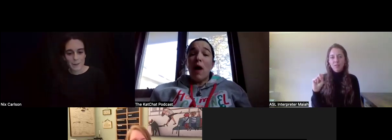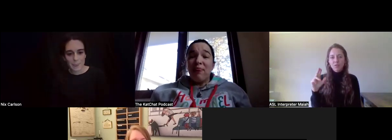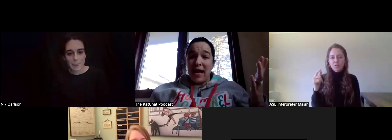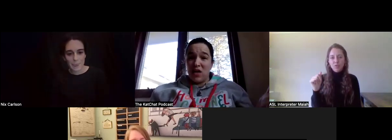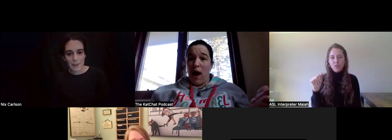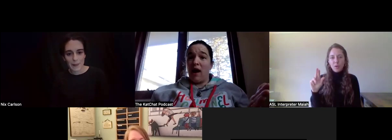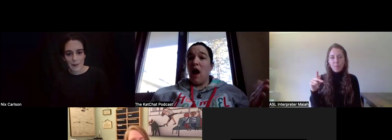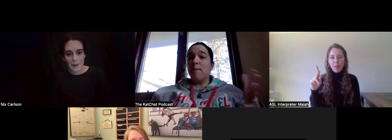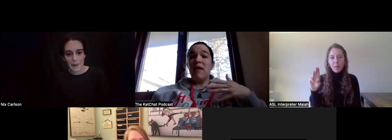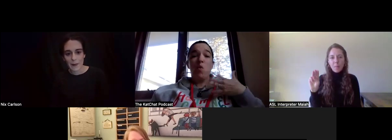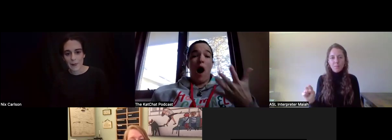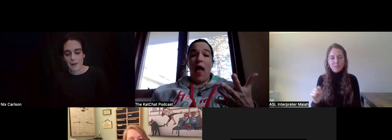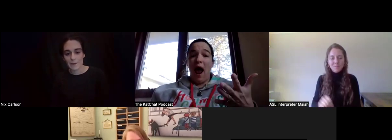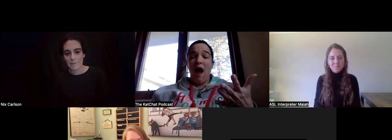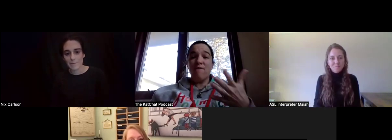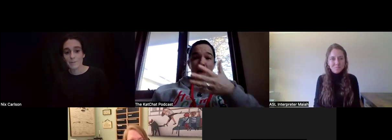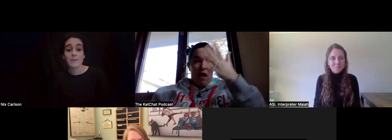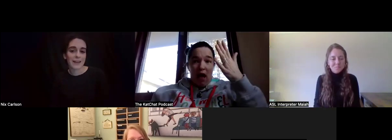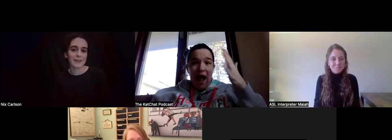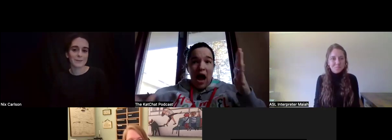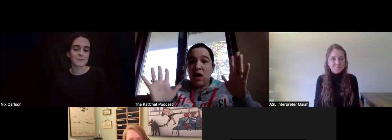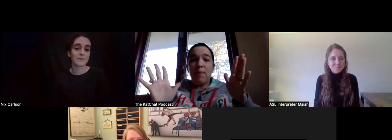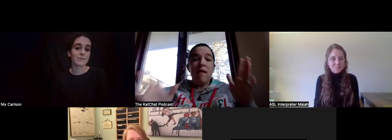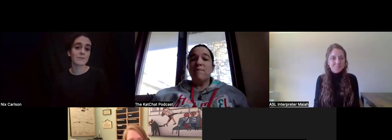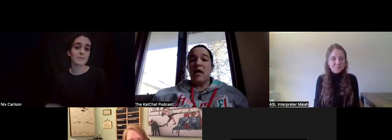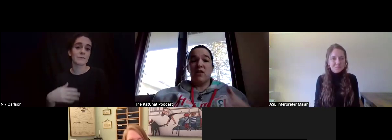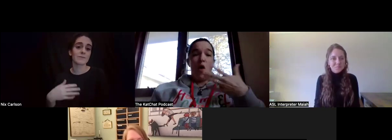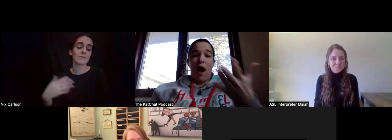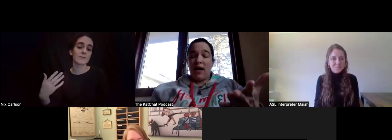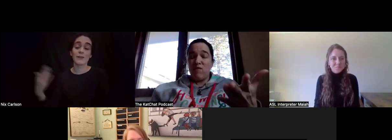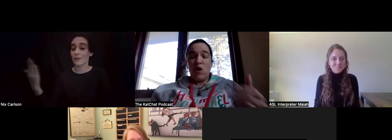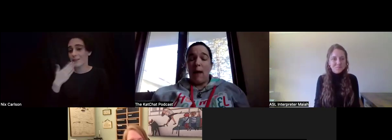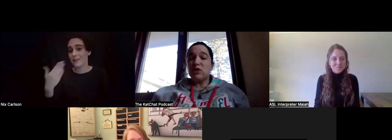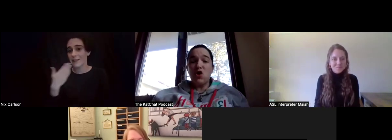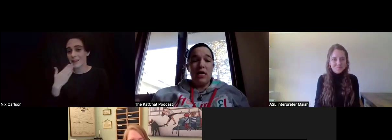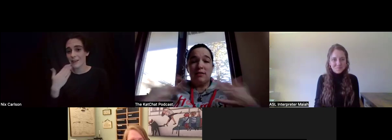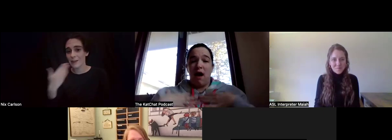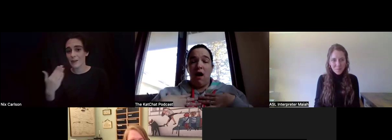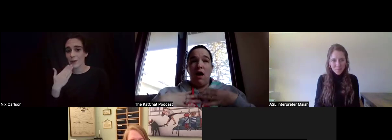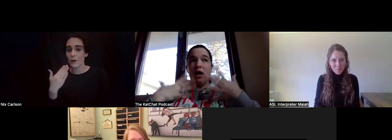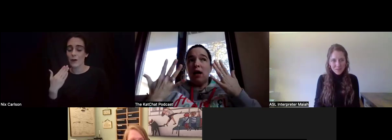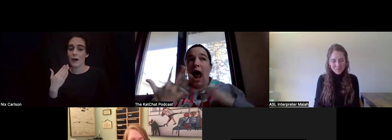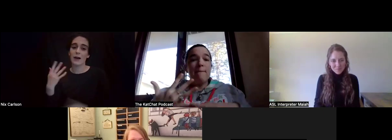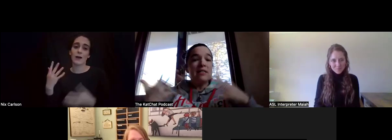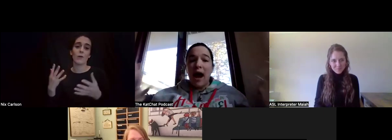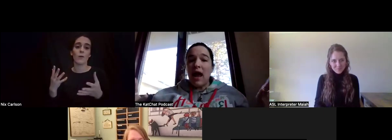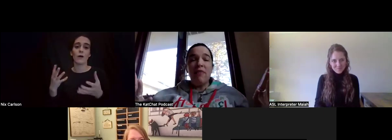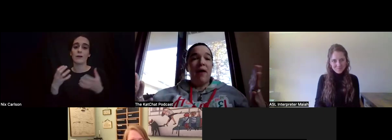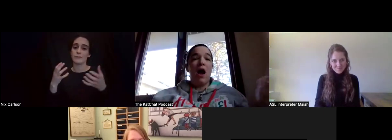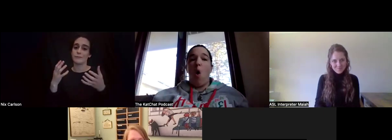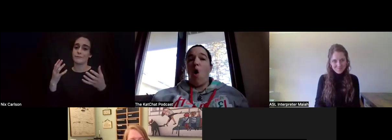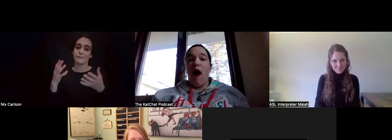But Oh, yeah. well, thank you, Annie. I mean, if you want to have that couple of minutes, if you give you an opportunity to comment